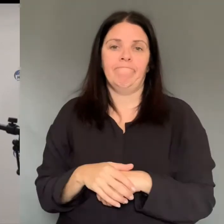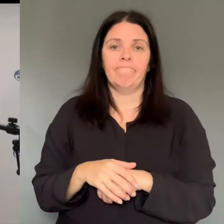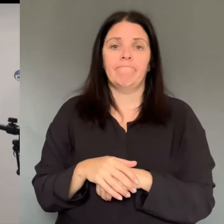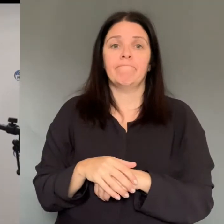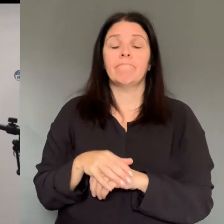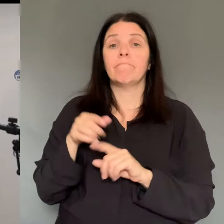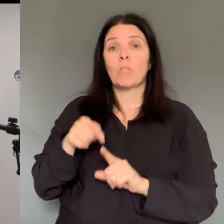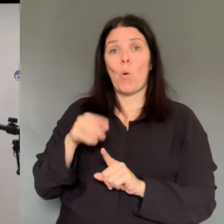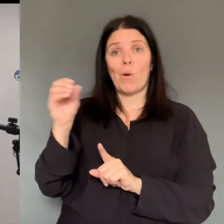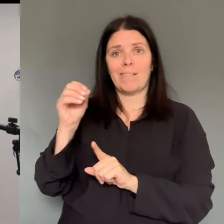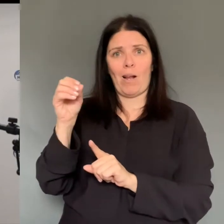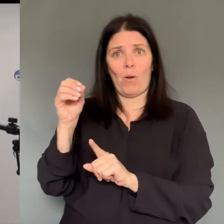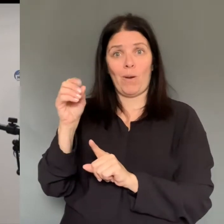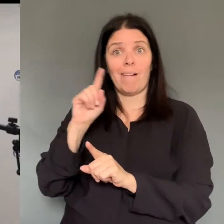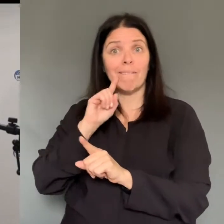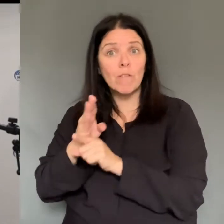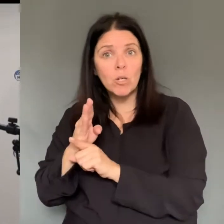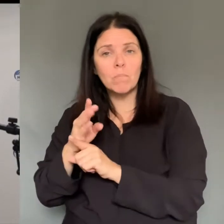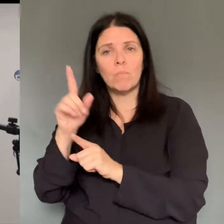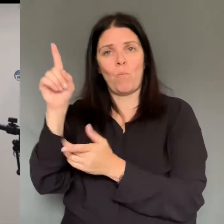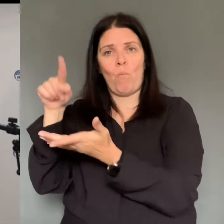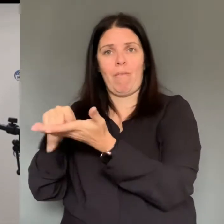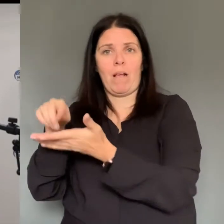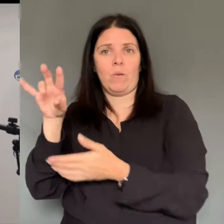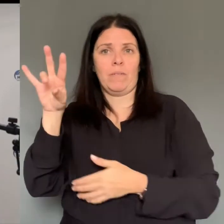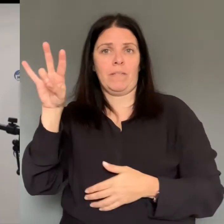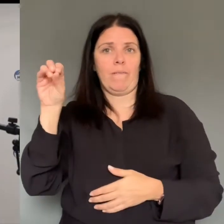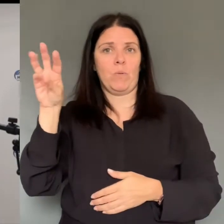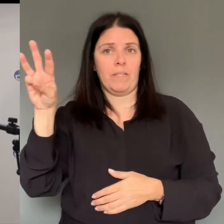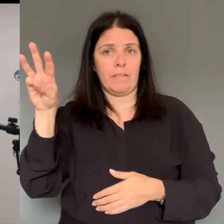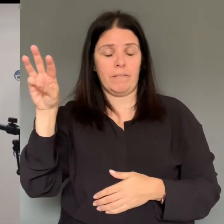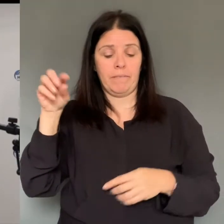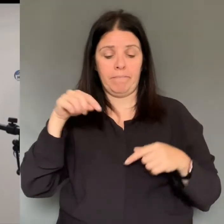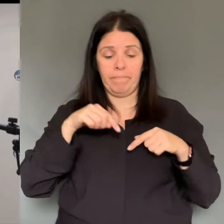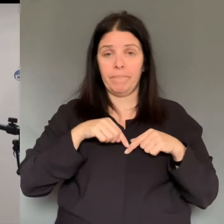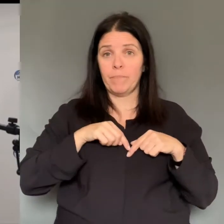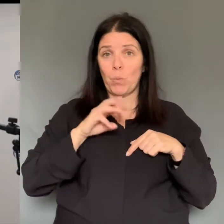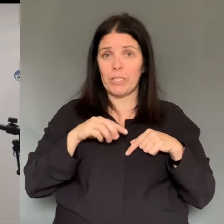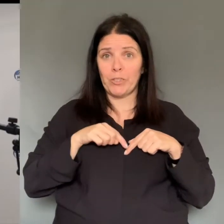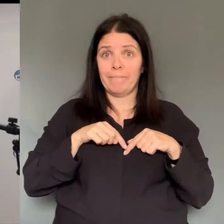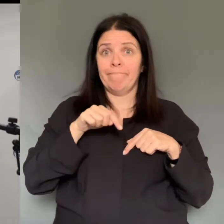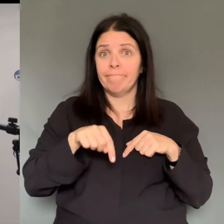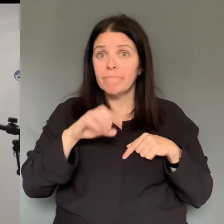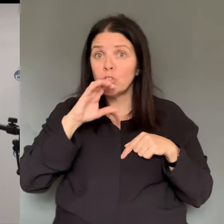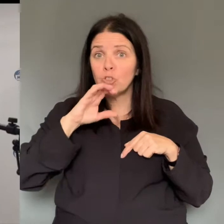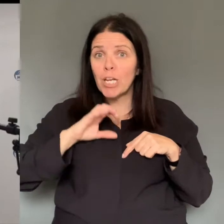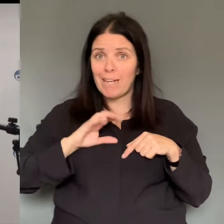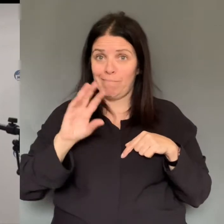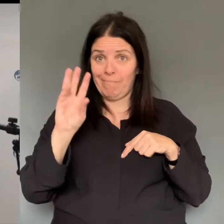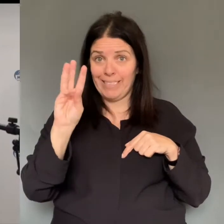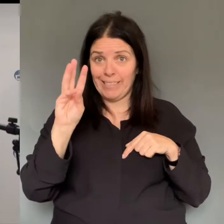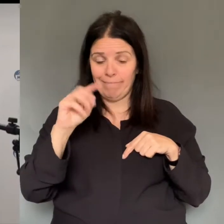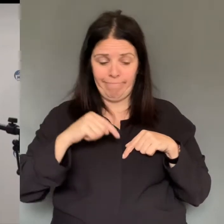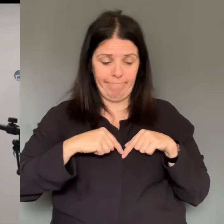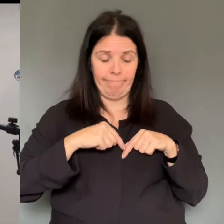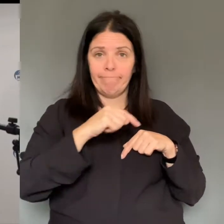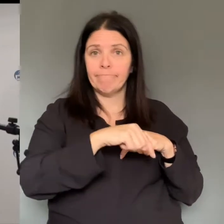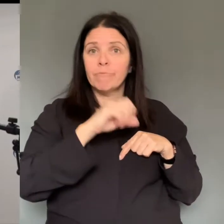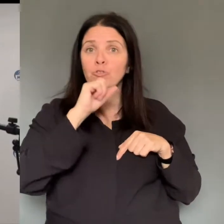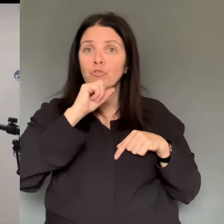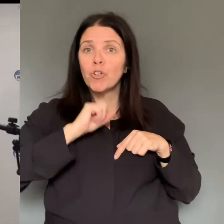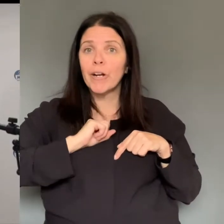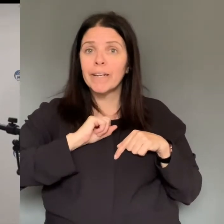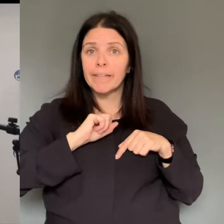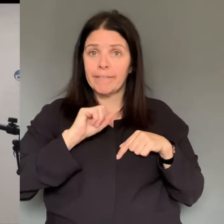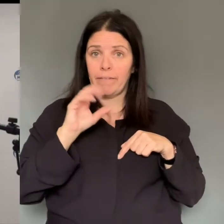1,706 cases in Ontario. Chatham-Kent has 6 cases and Sarnia-Lambton has 28 cases. Michigan